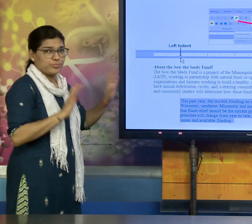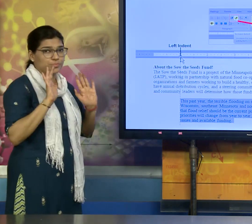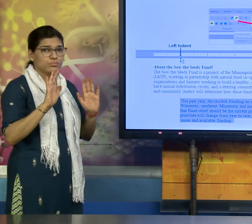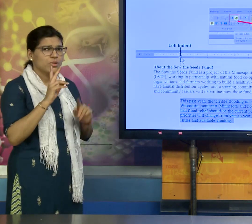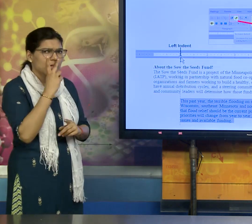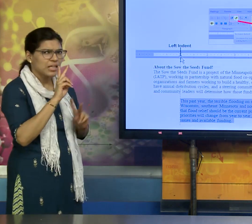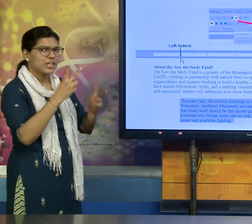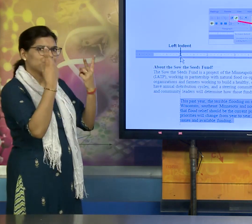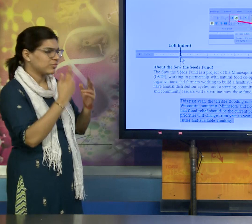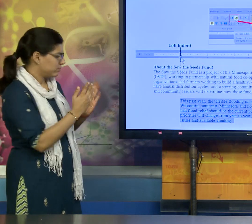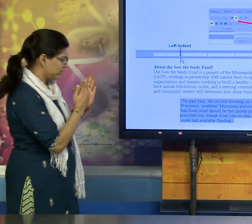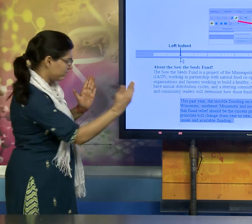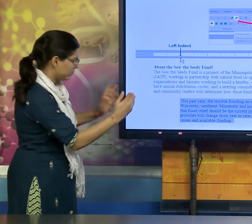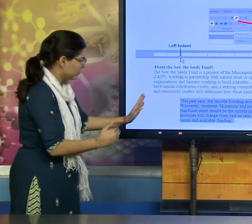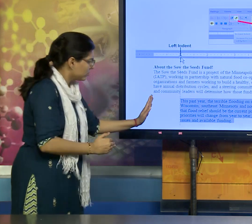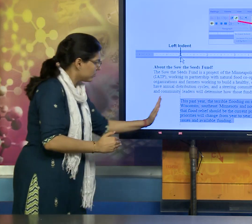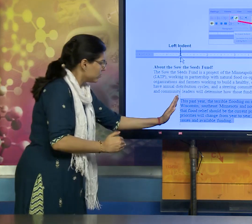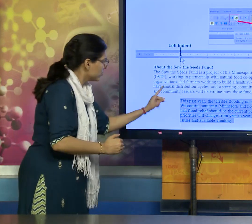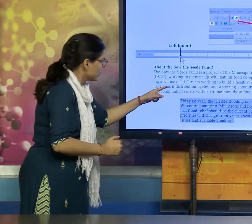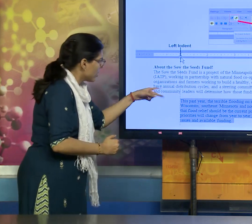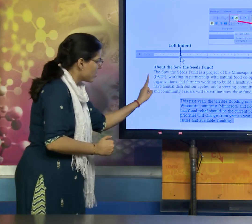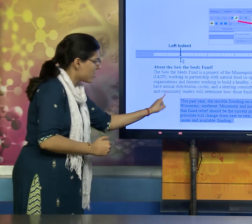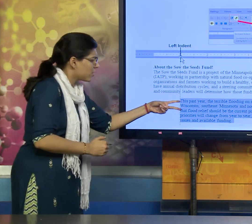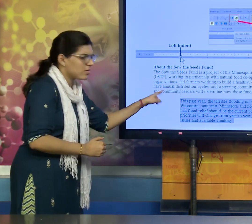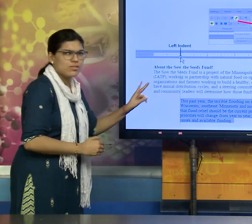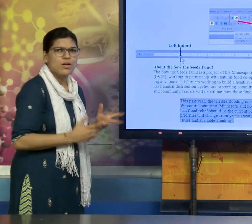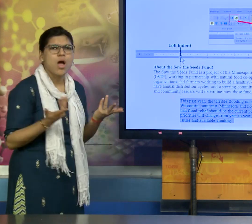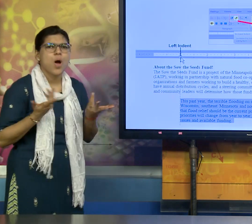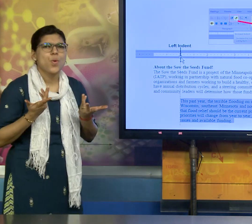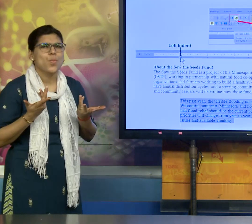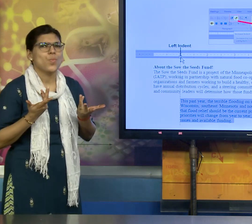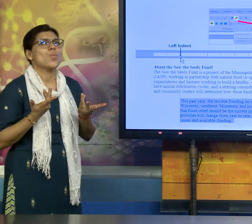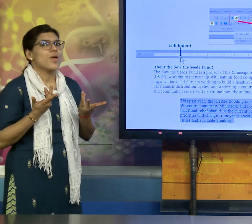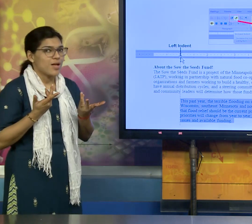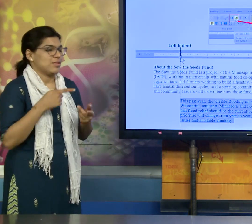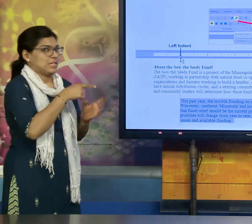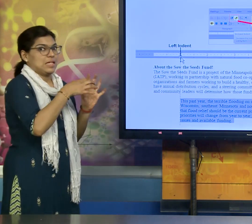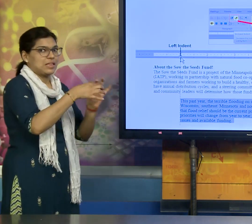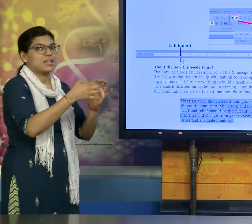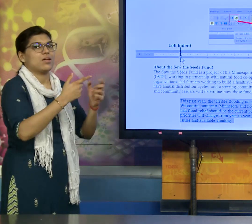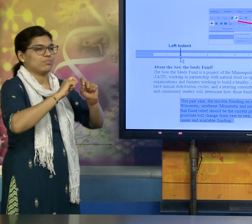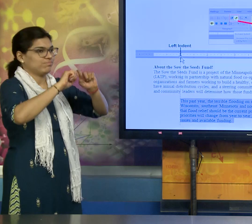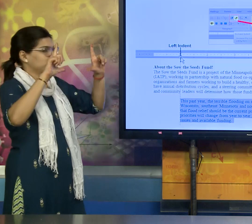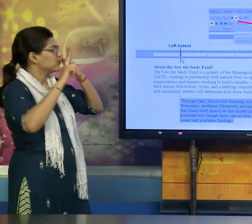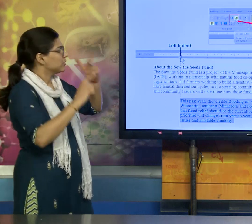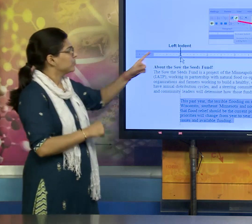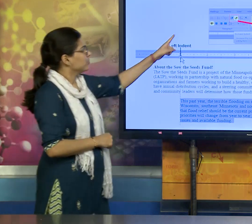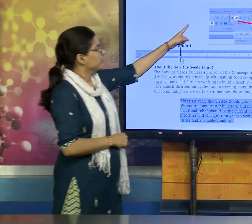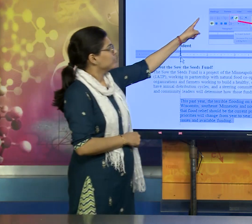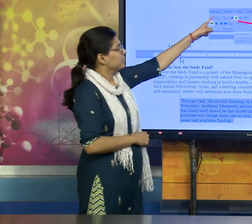Suppose you have two different kind of text. How you will differentiate between them